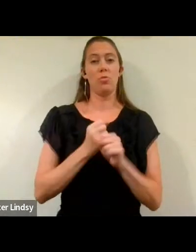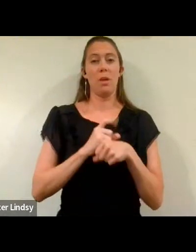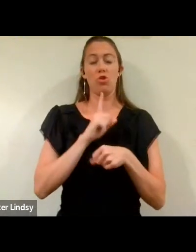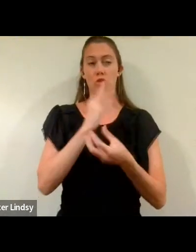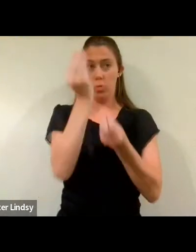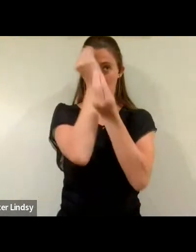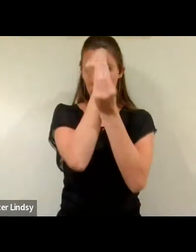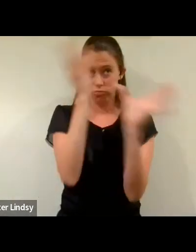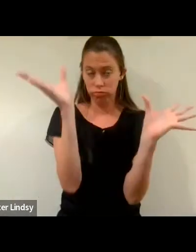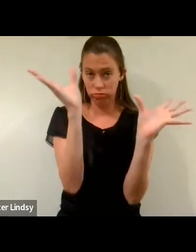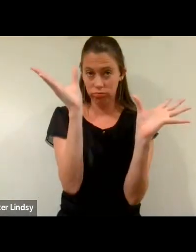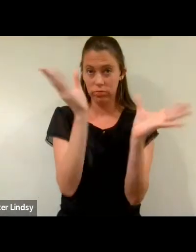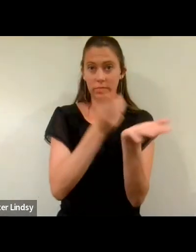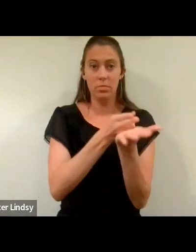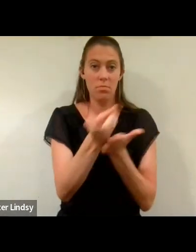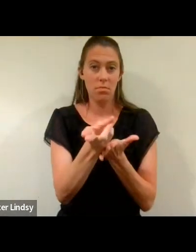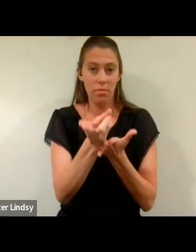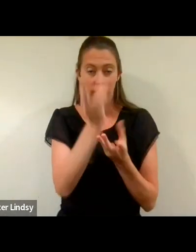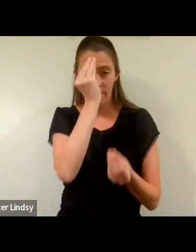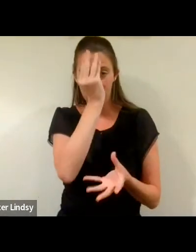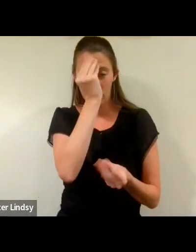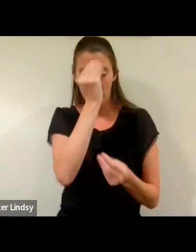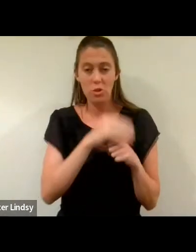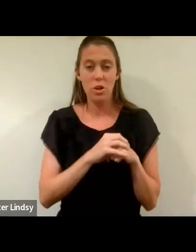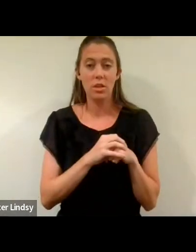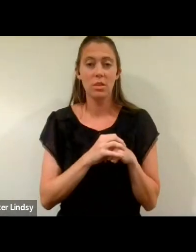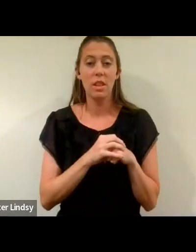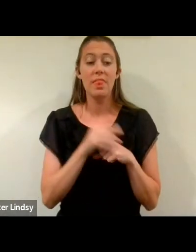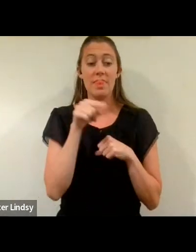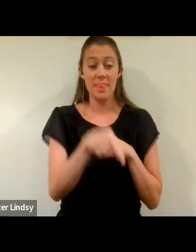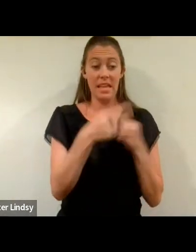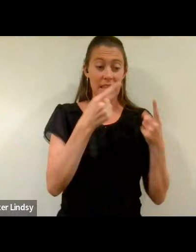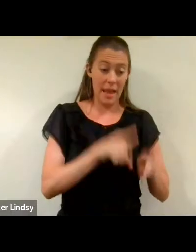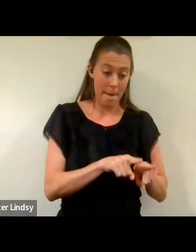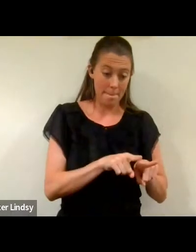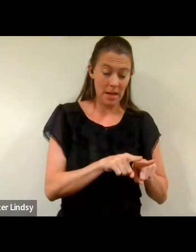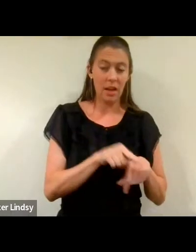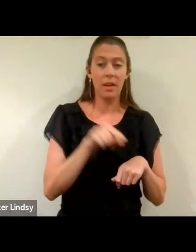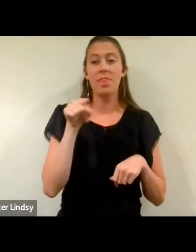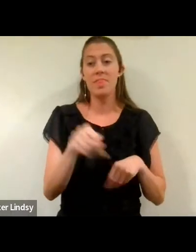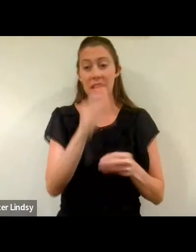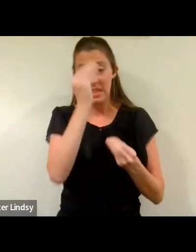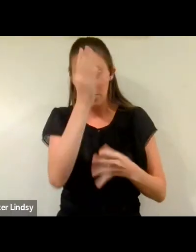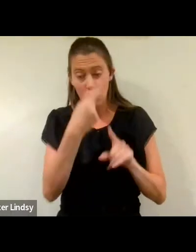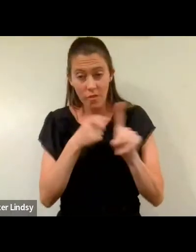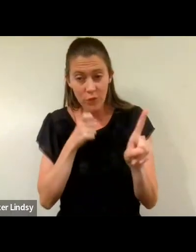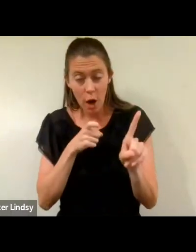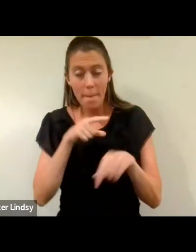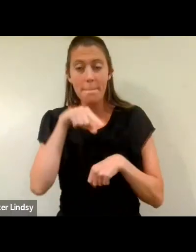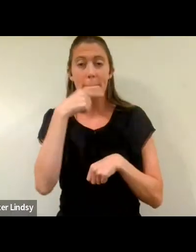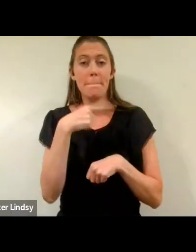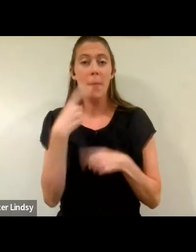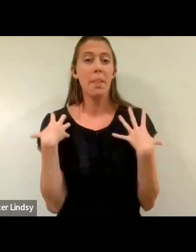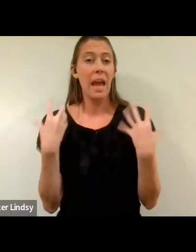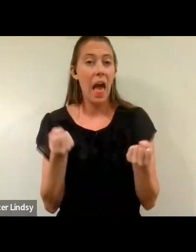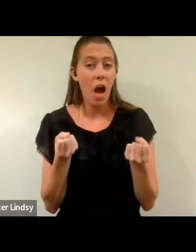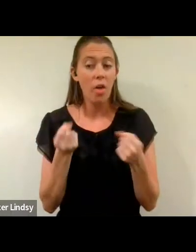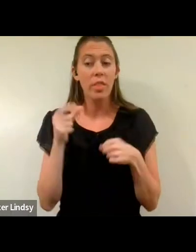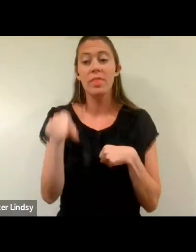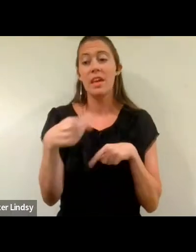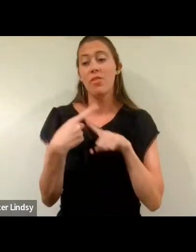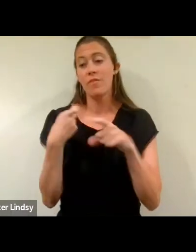at. This is coming from, public health or community partners in partnership, if you